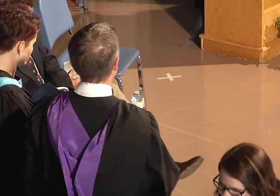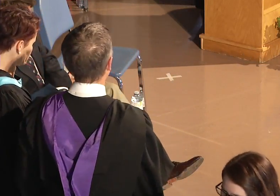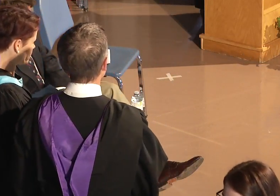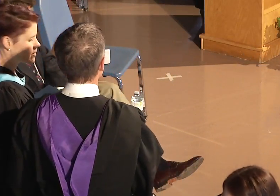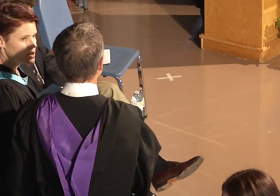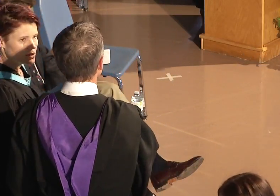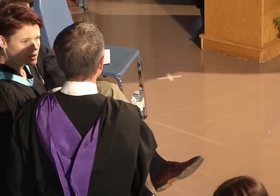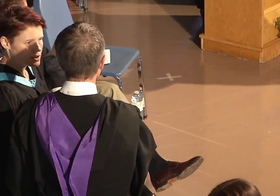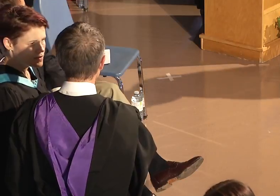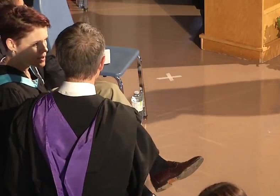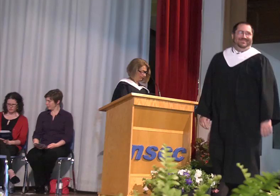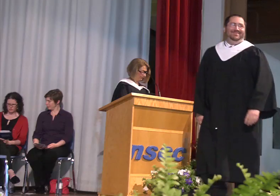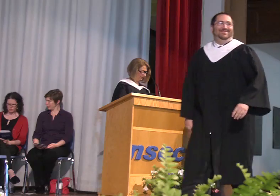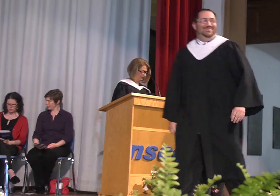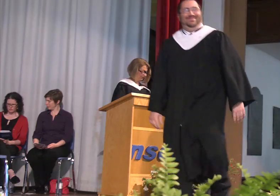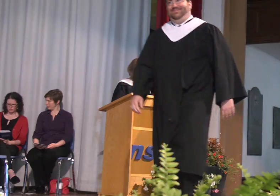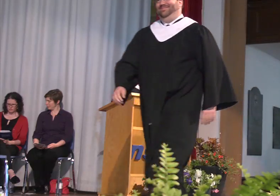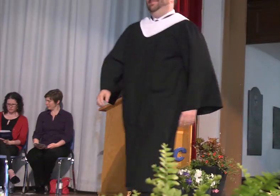Christopher Hemphill.